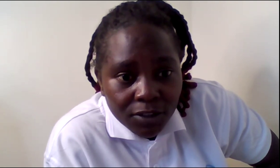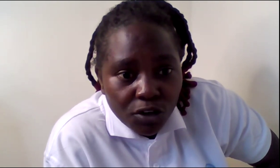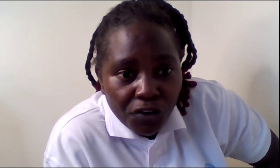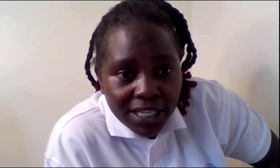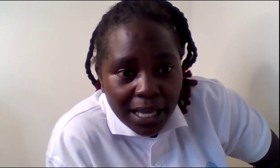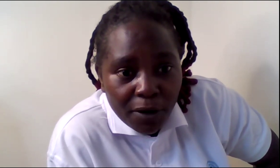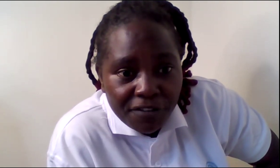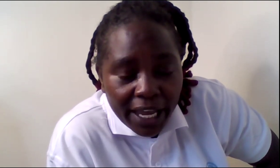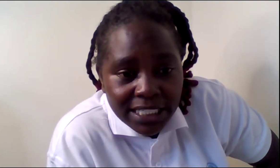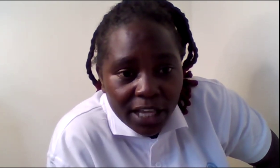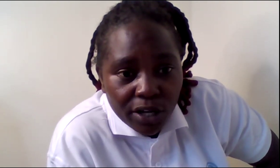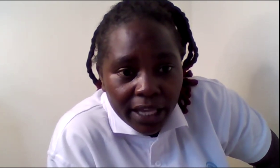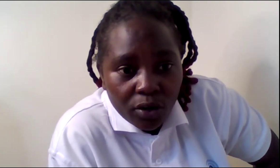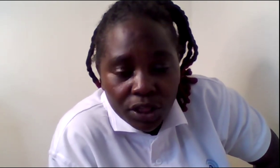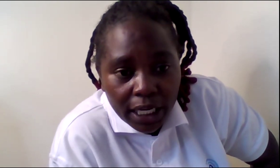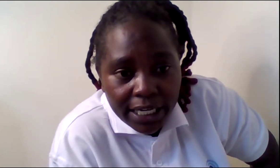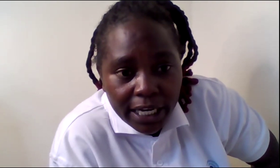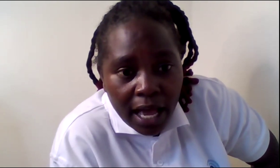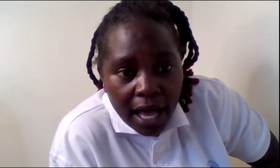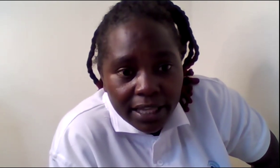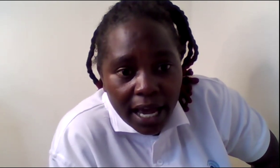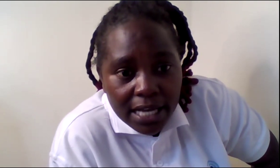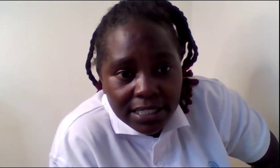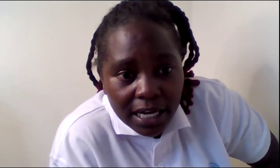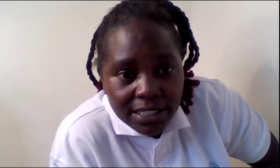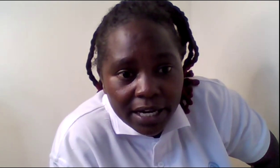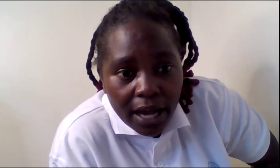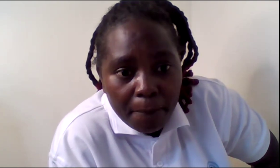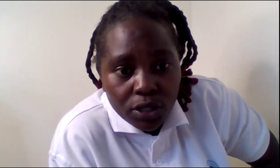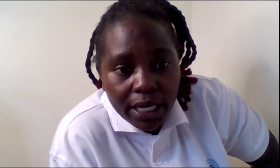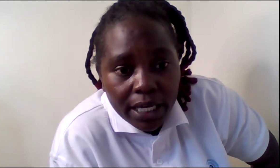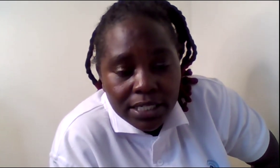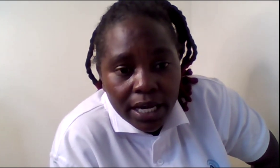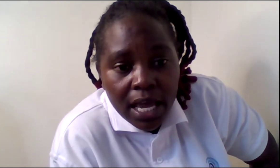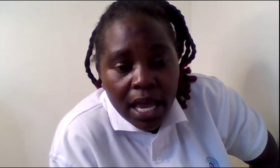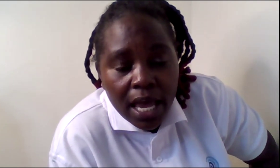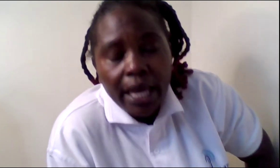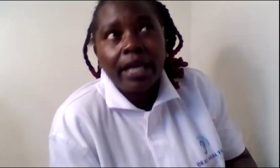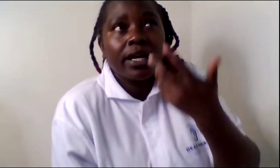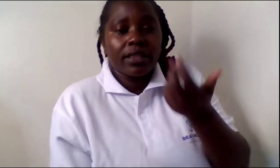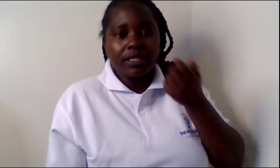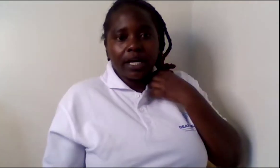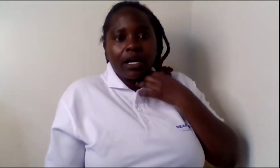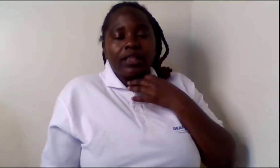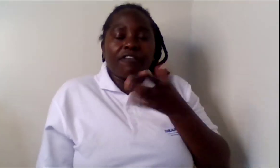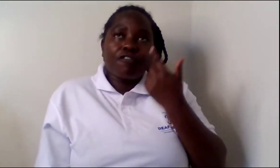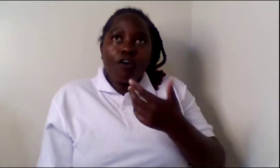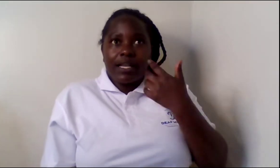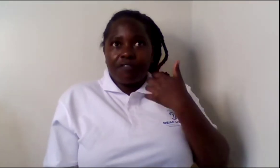So, for example, if I enter on the clinic and then I ask Daktari about the SDI, the level 4 and level